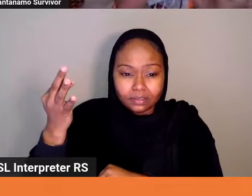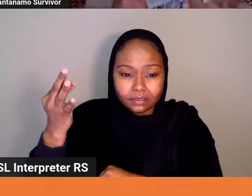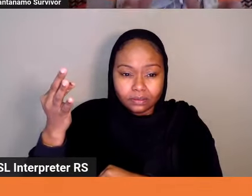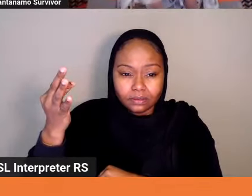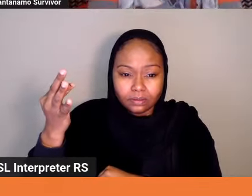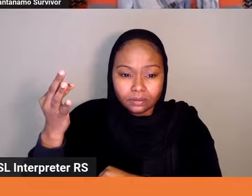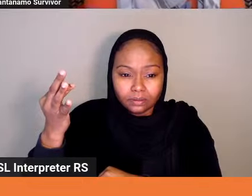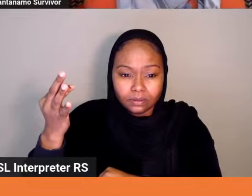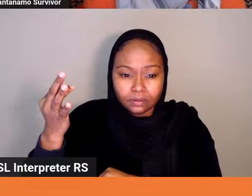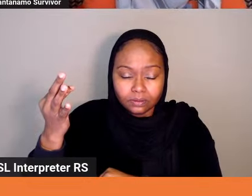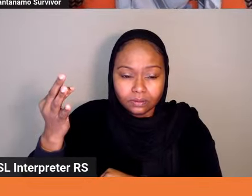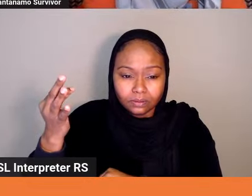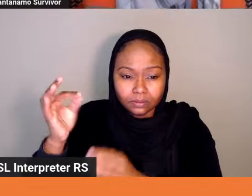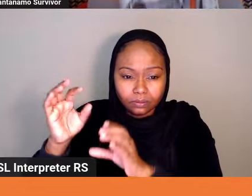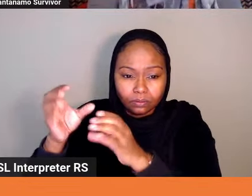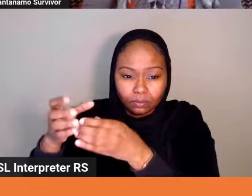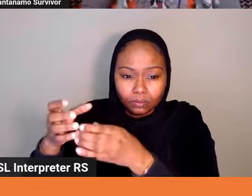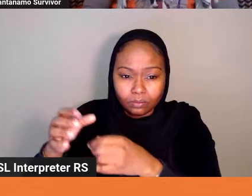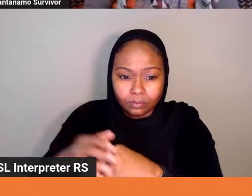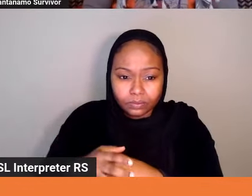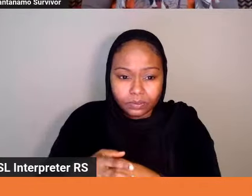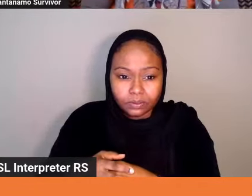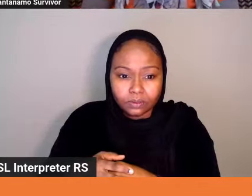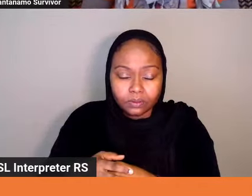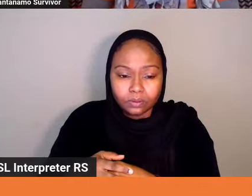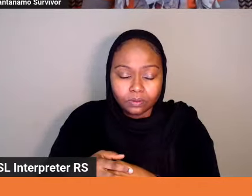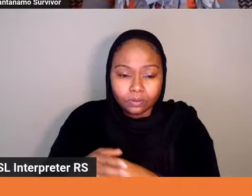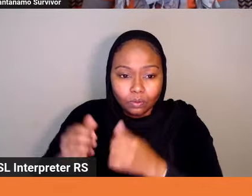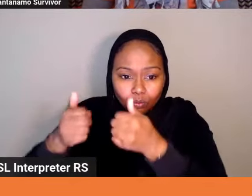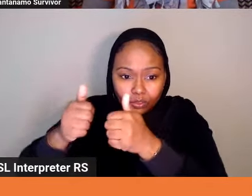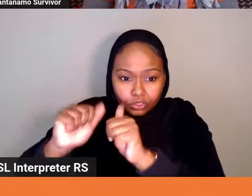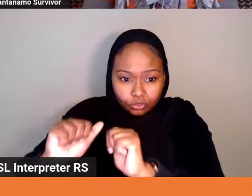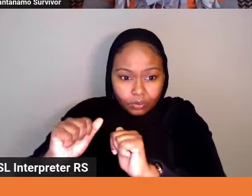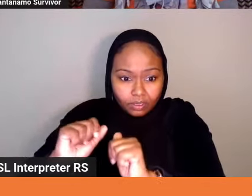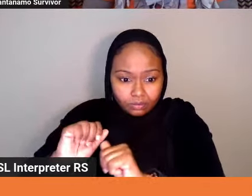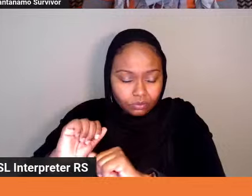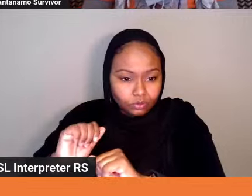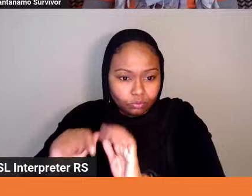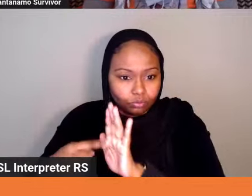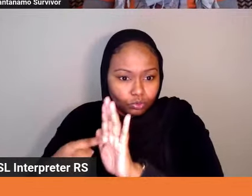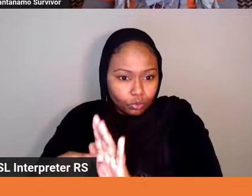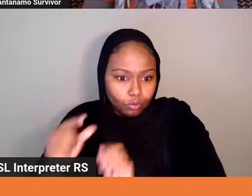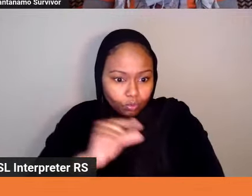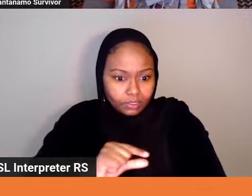Guantanamo without torture. So Guantanamo